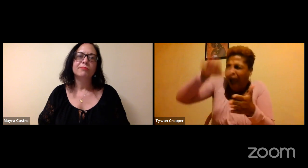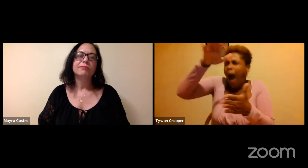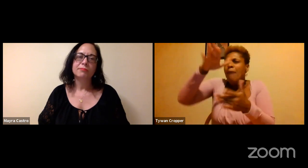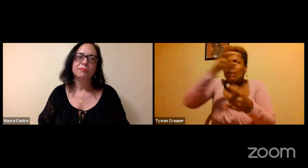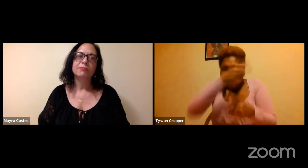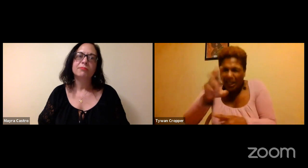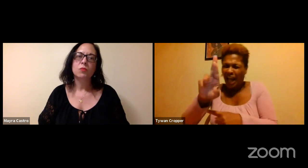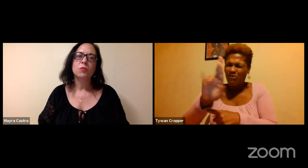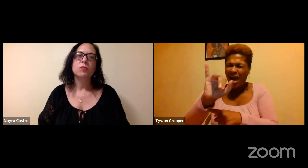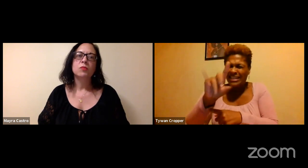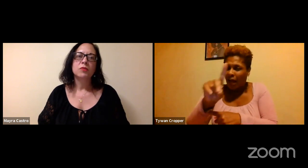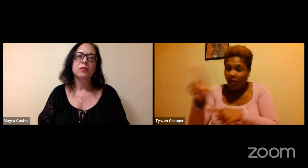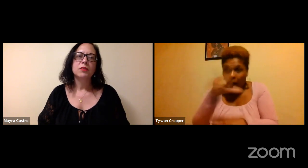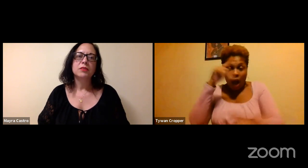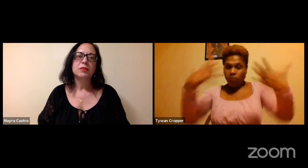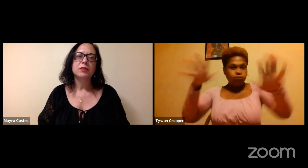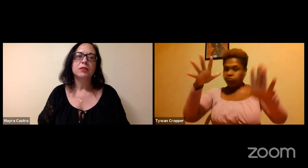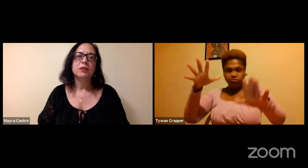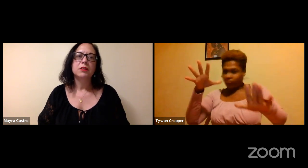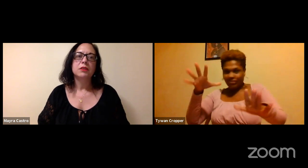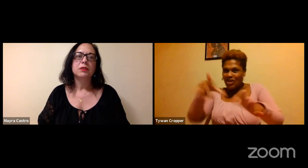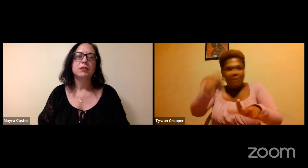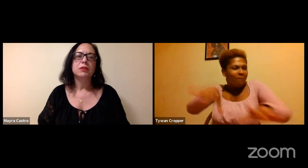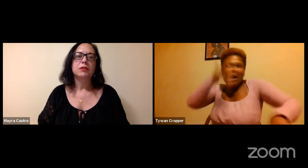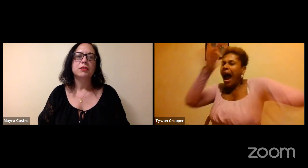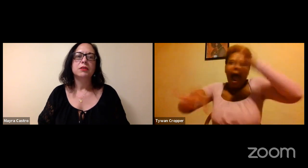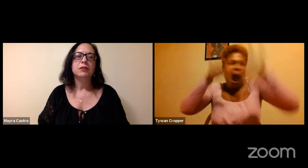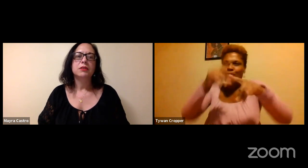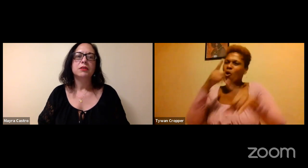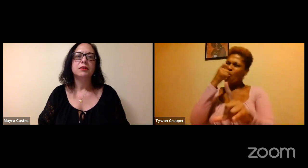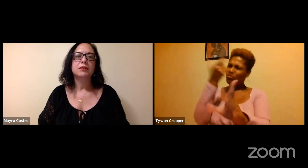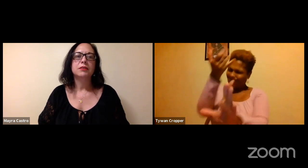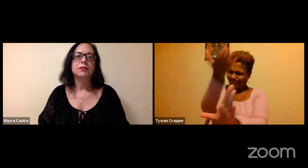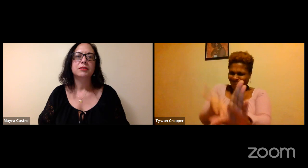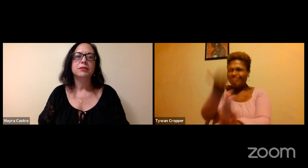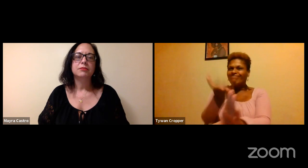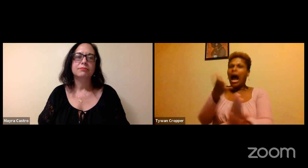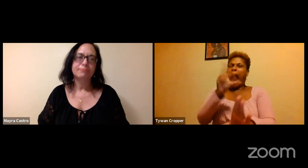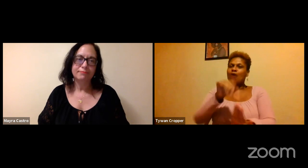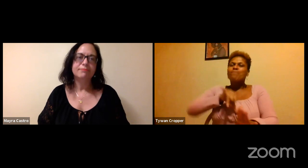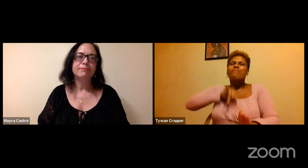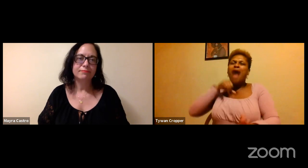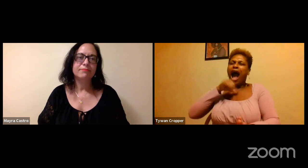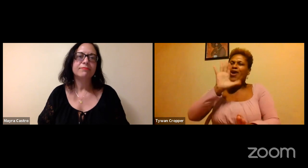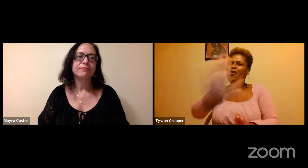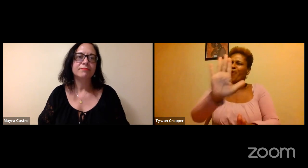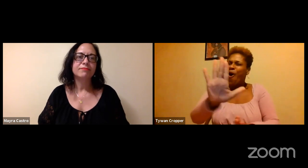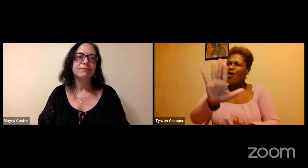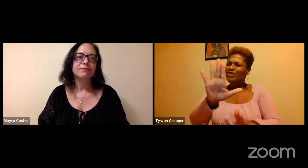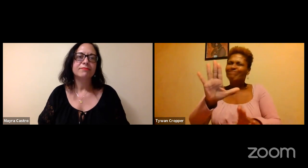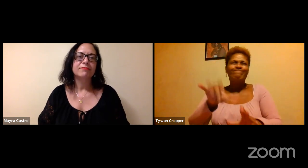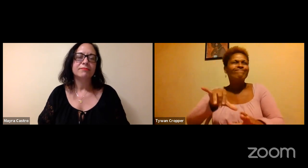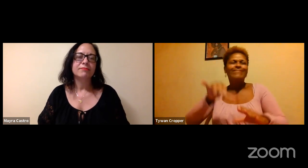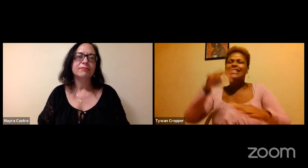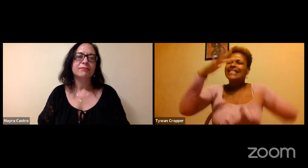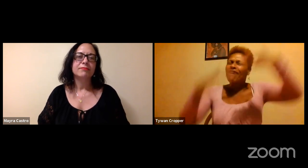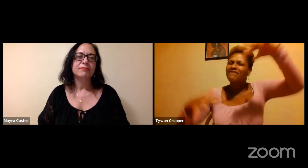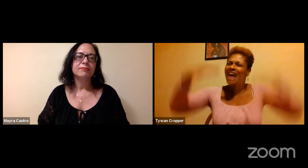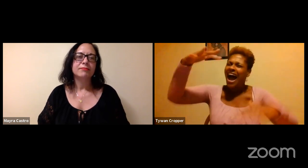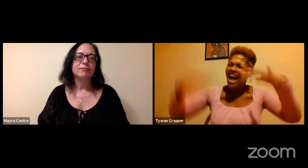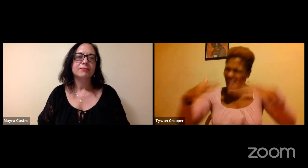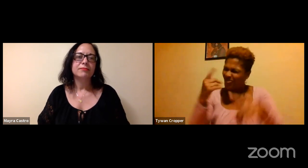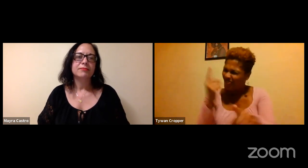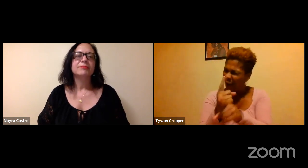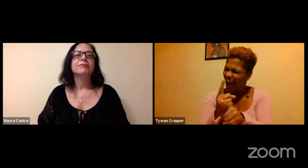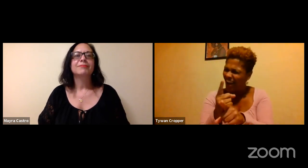I mean, you navigated your way as you grew up. You went to RIT. You were a little lost, but you found